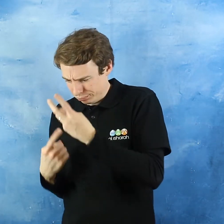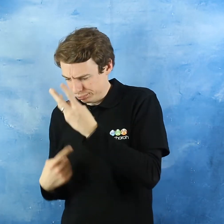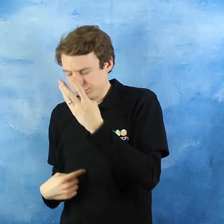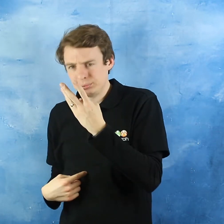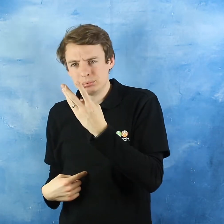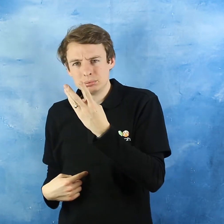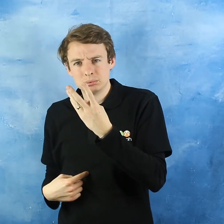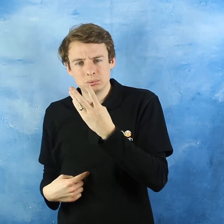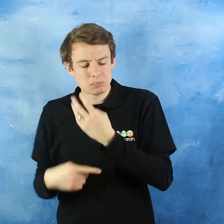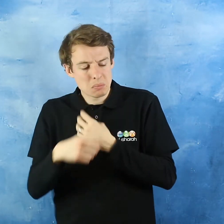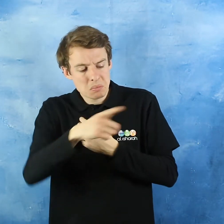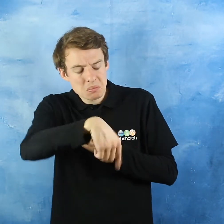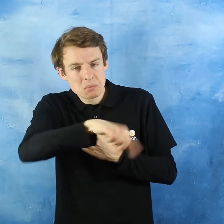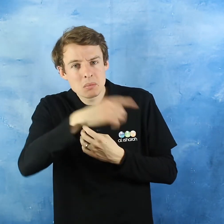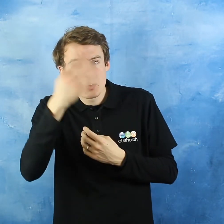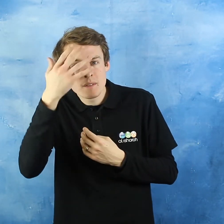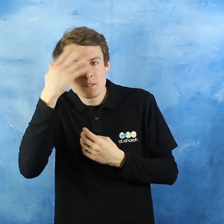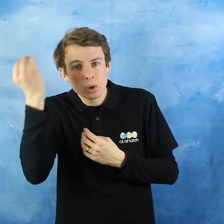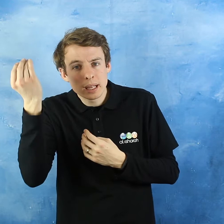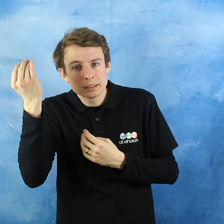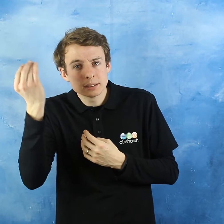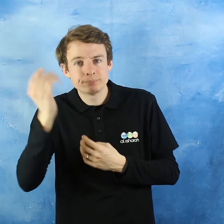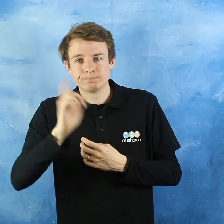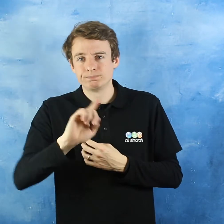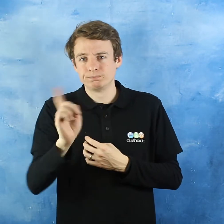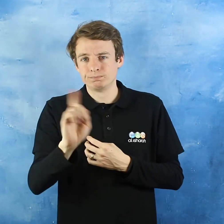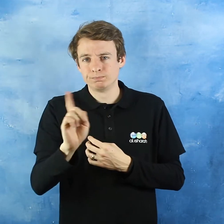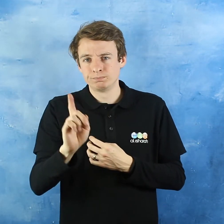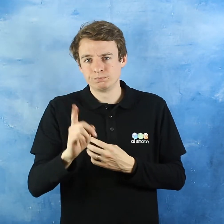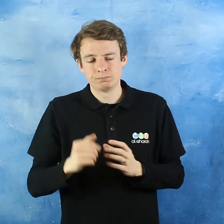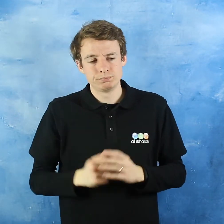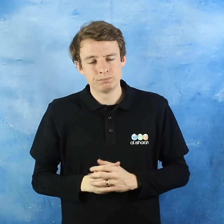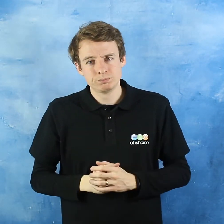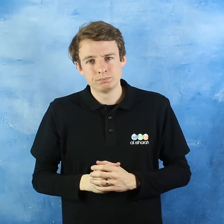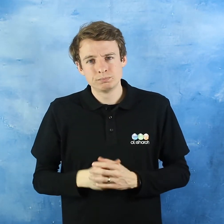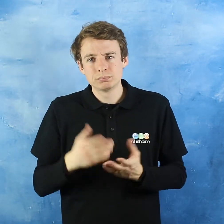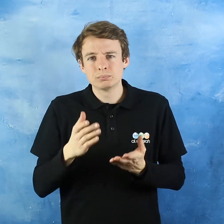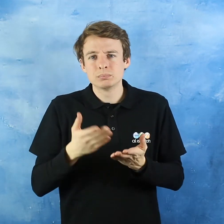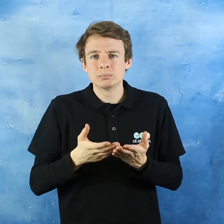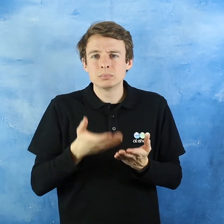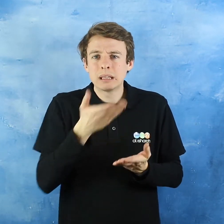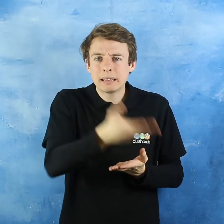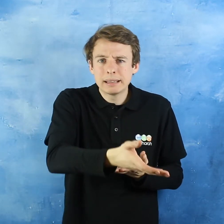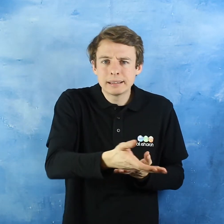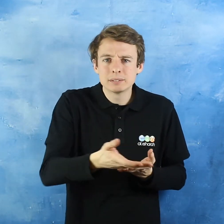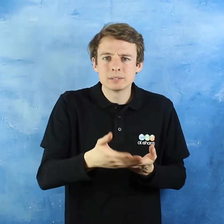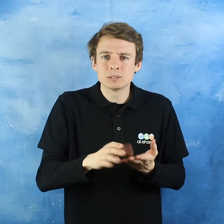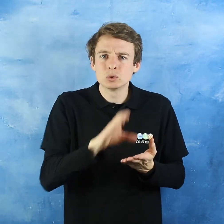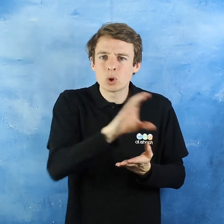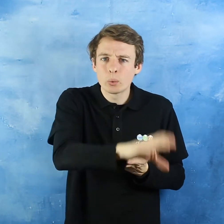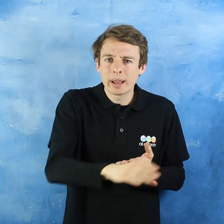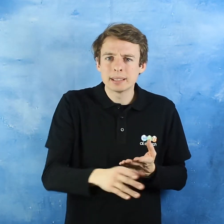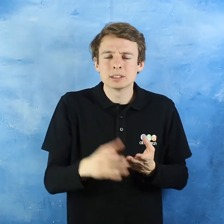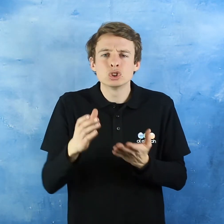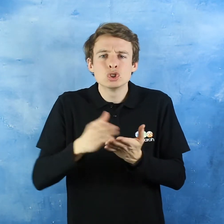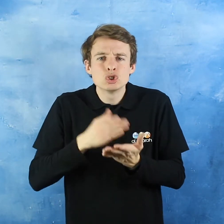them. We give them charity through many of the organizations. Even today, appeal will be coming. We need to